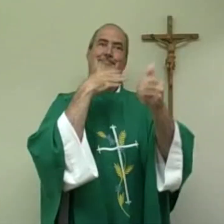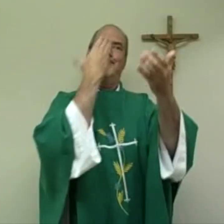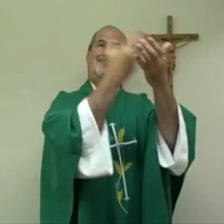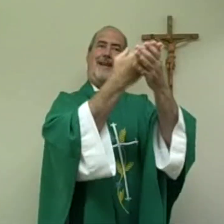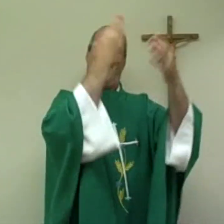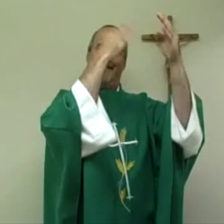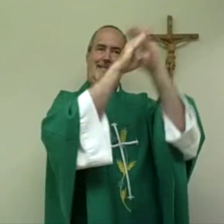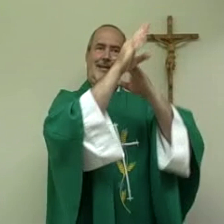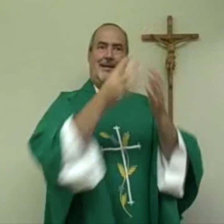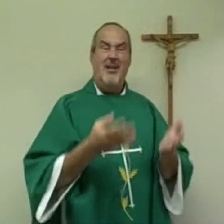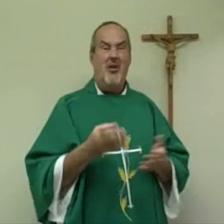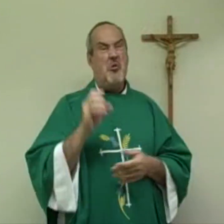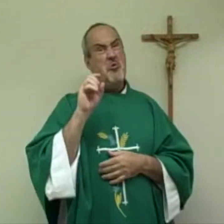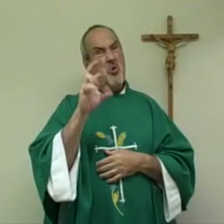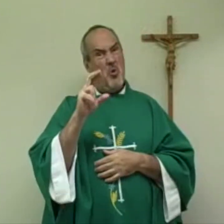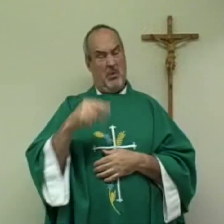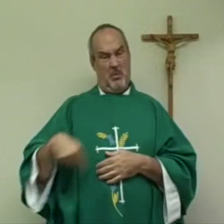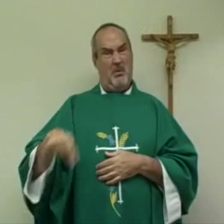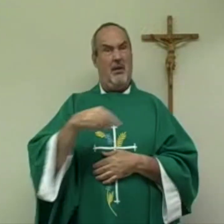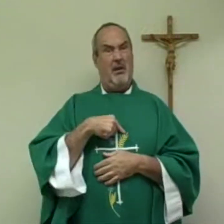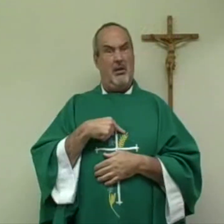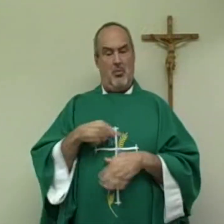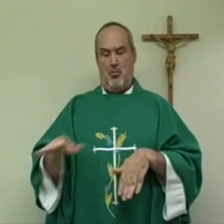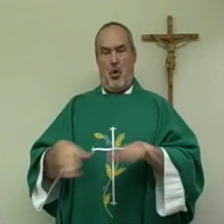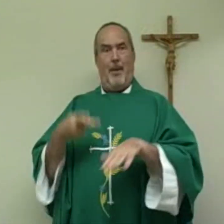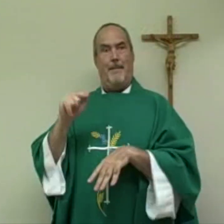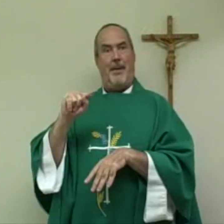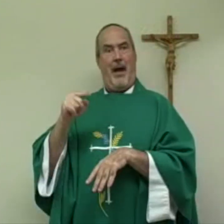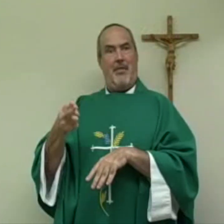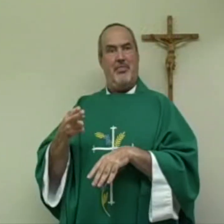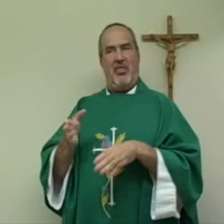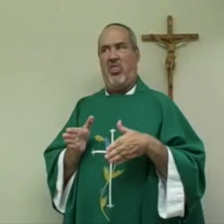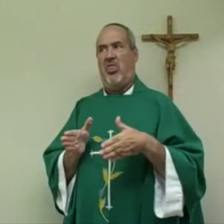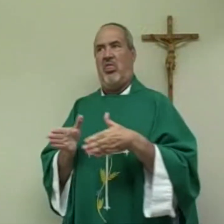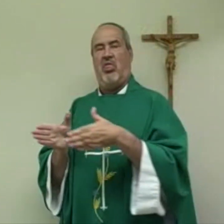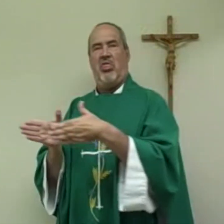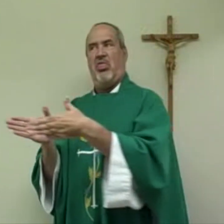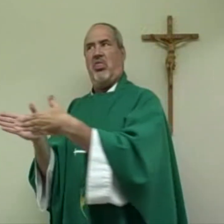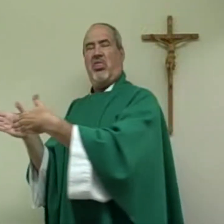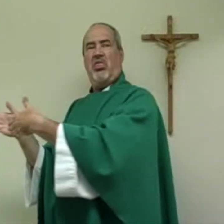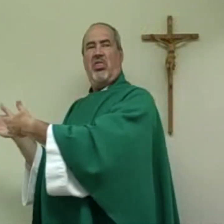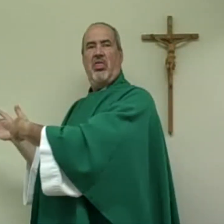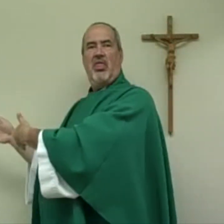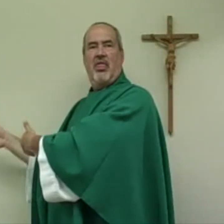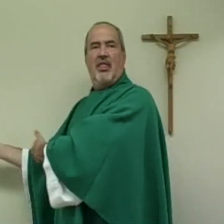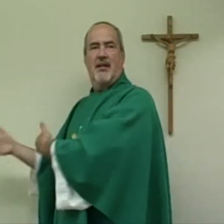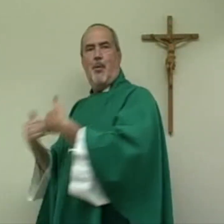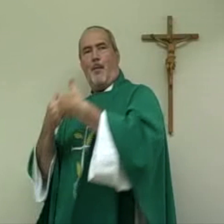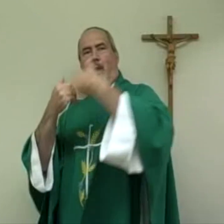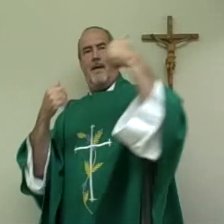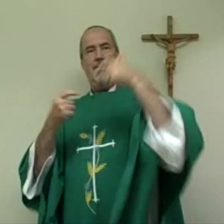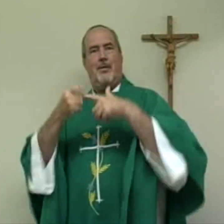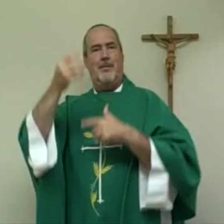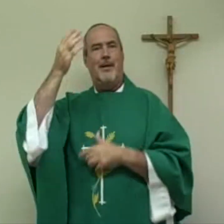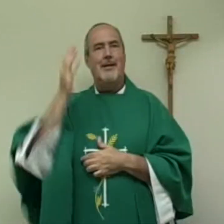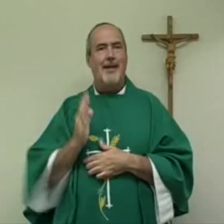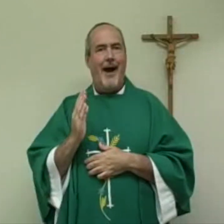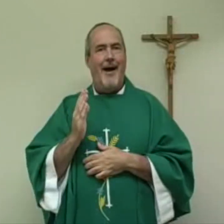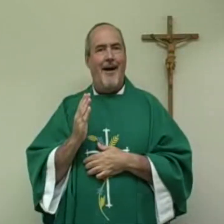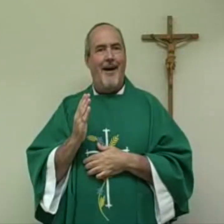the path that we follow that leads us to God, or the path that we follow that leads us astray,